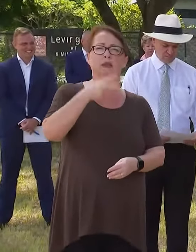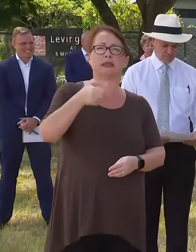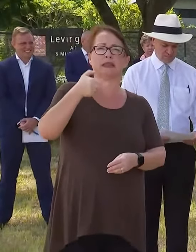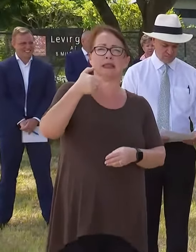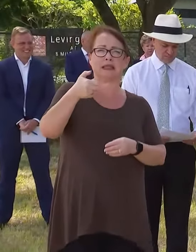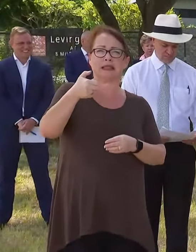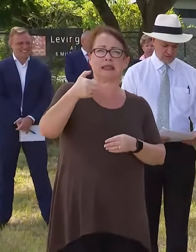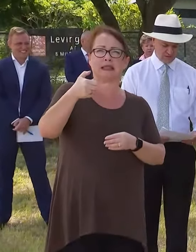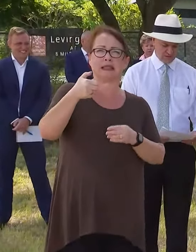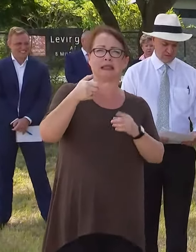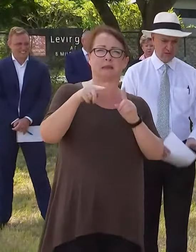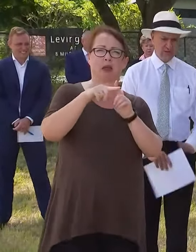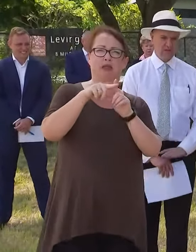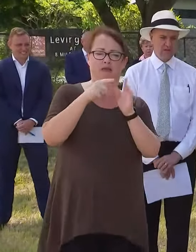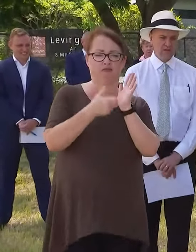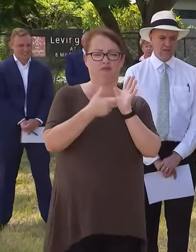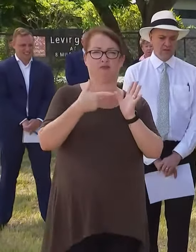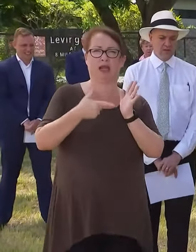2,426 positive RATs.